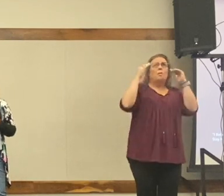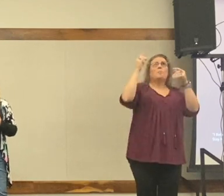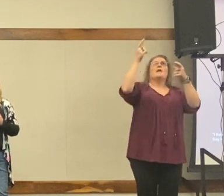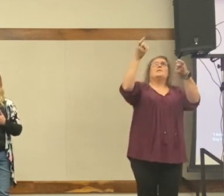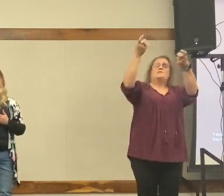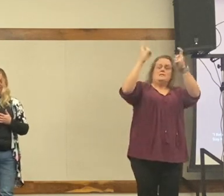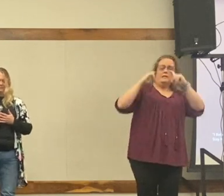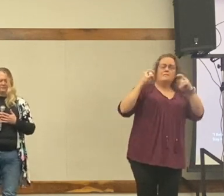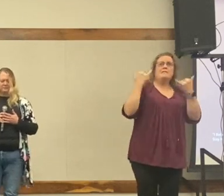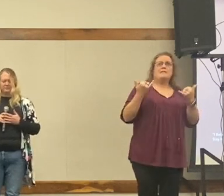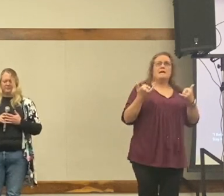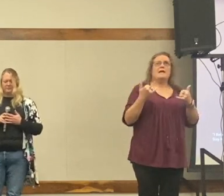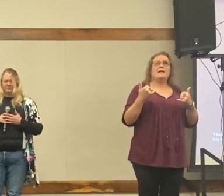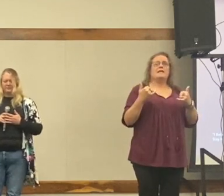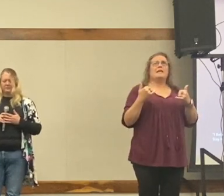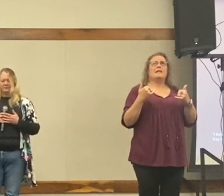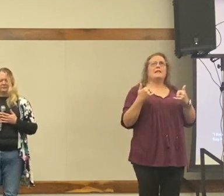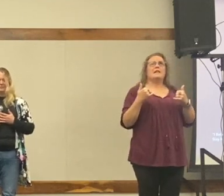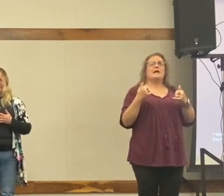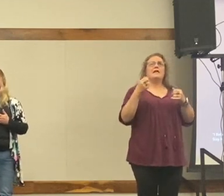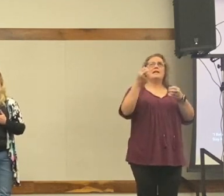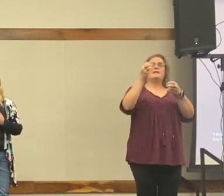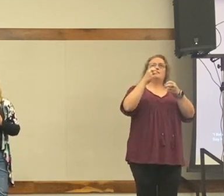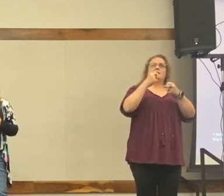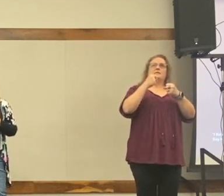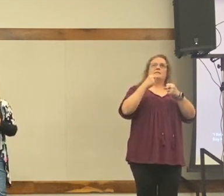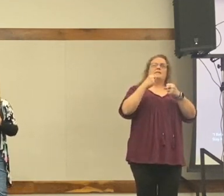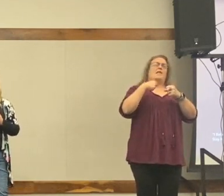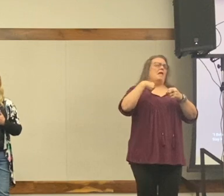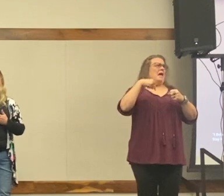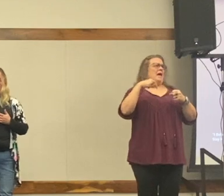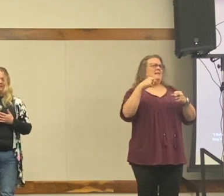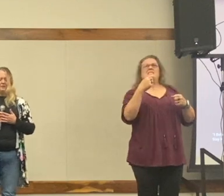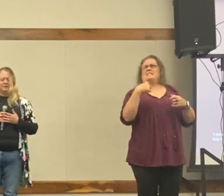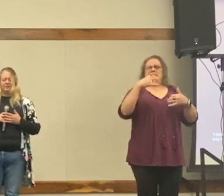just stay in this room, Lord, but we take it out and we just